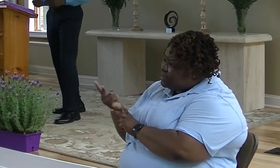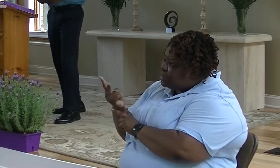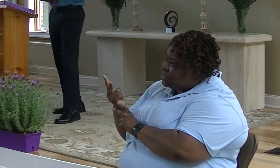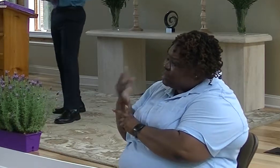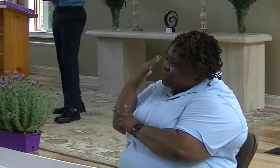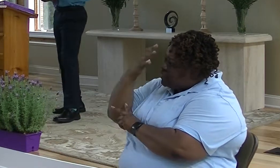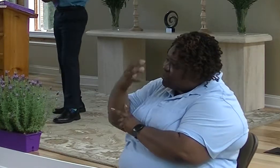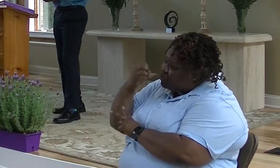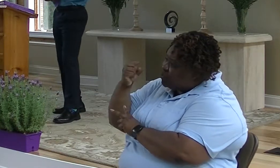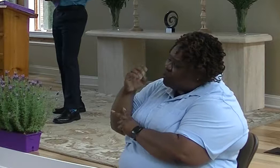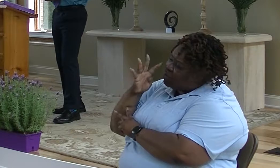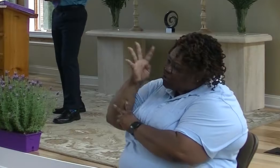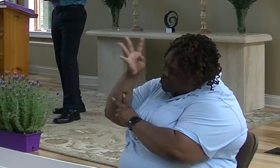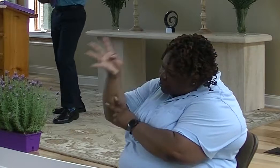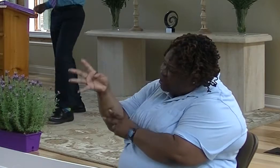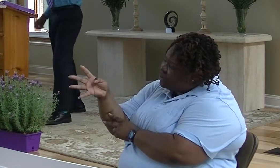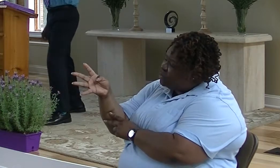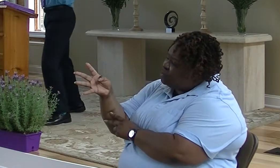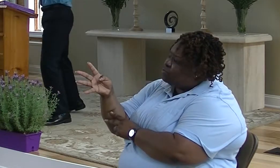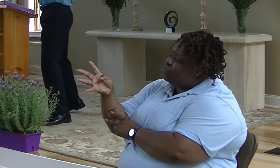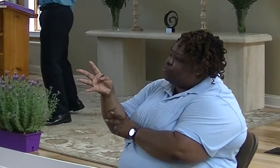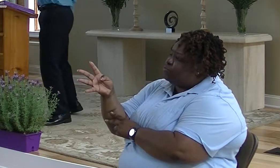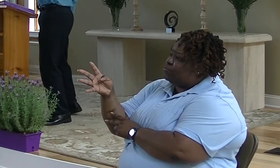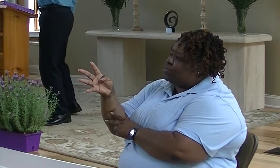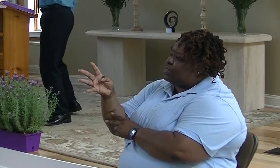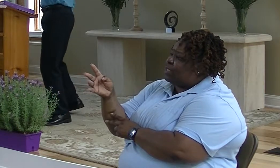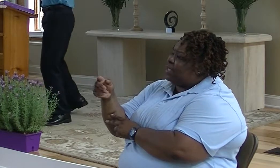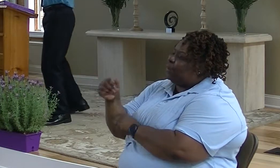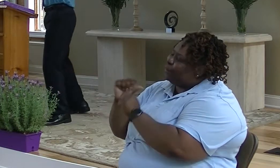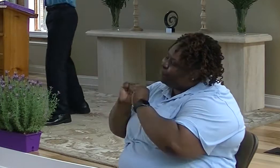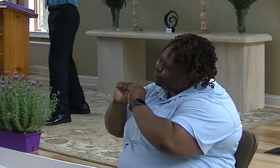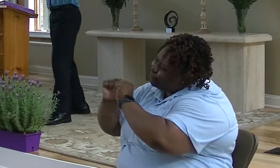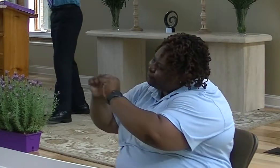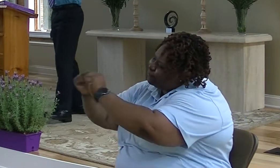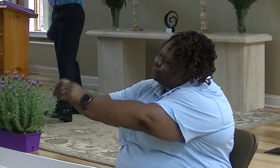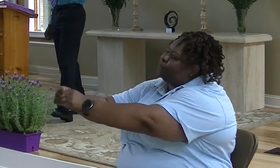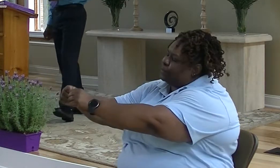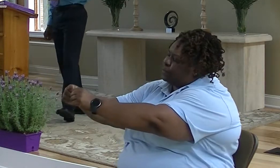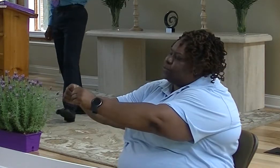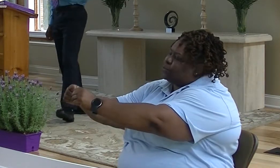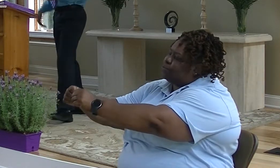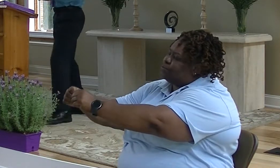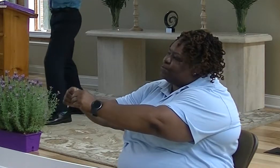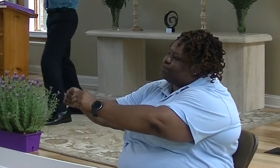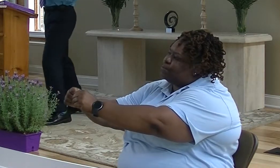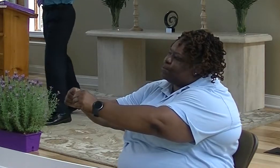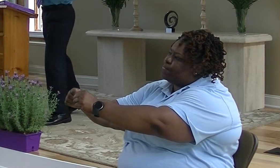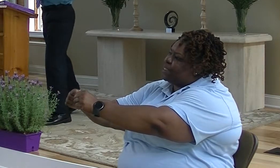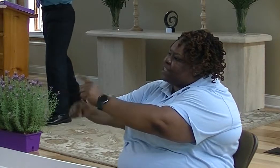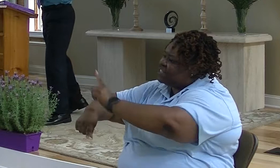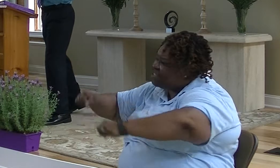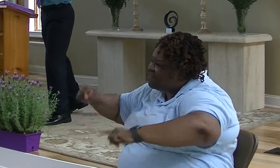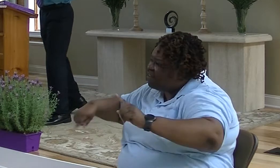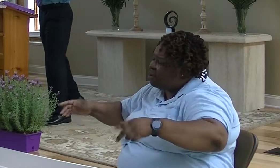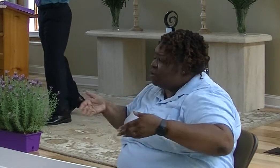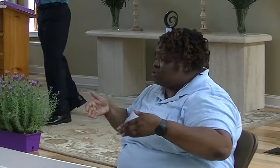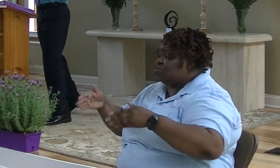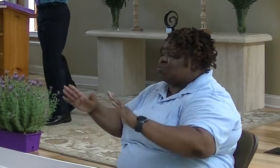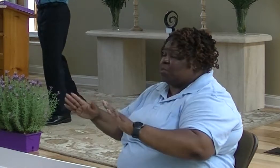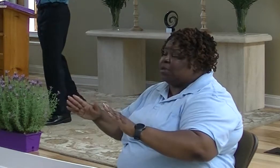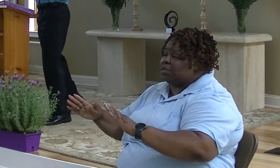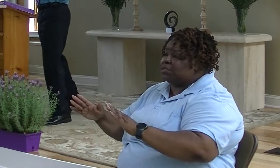of creation itself. And it is infinite in its diversity. And infinite in